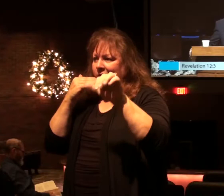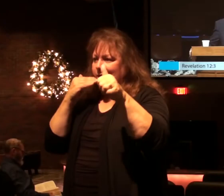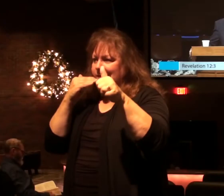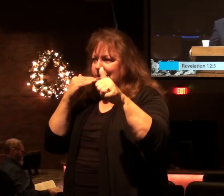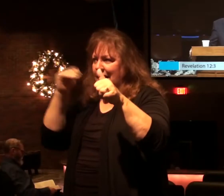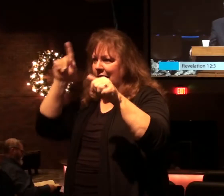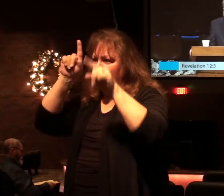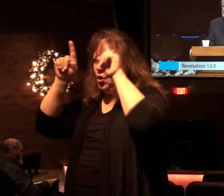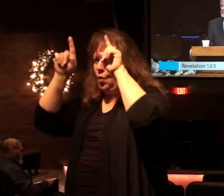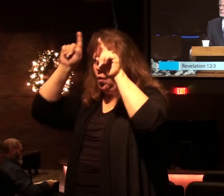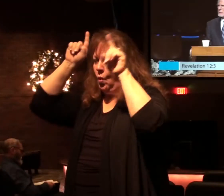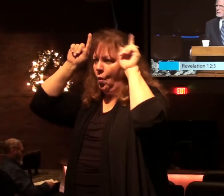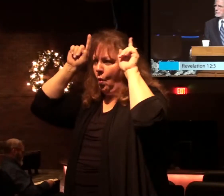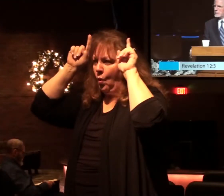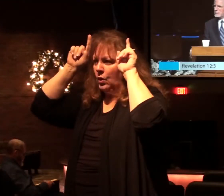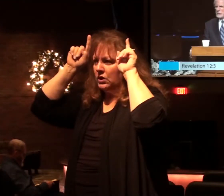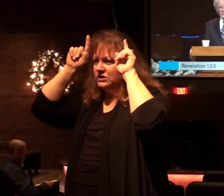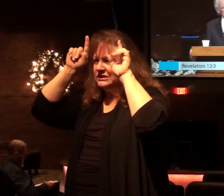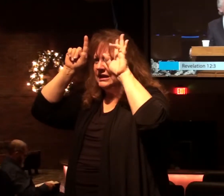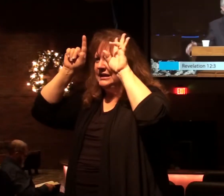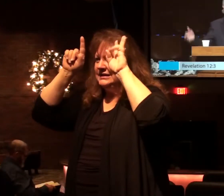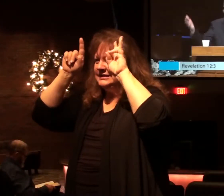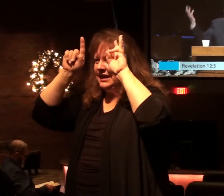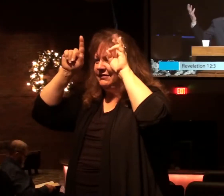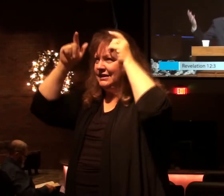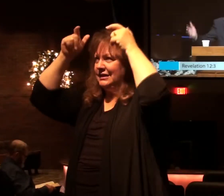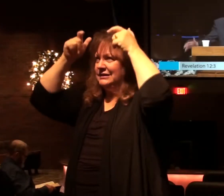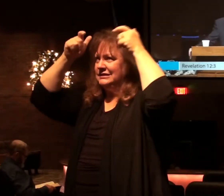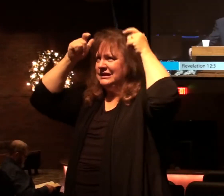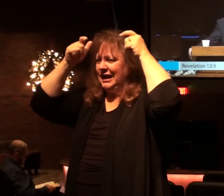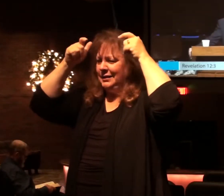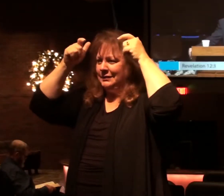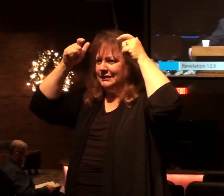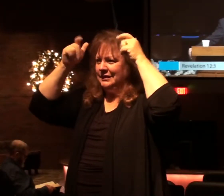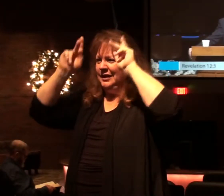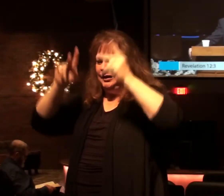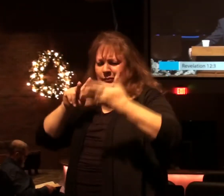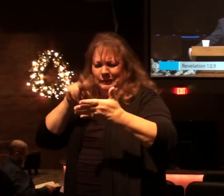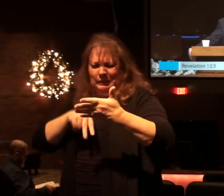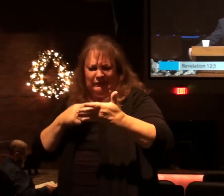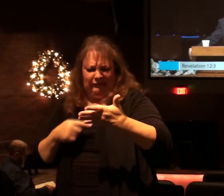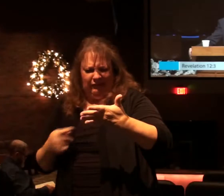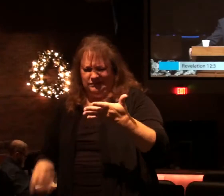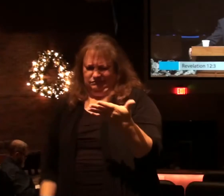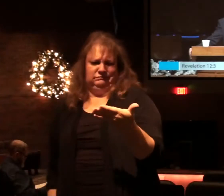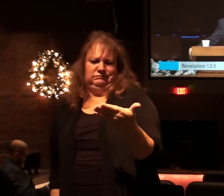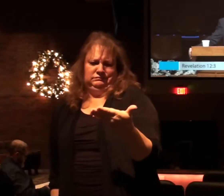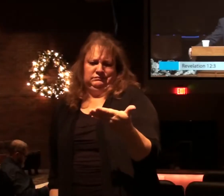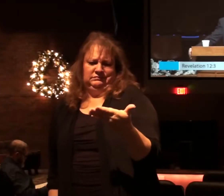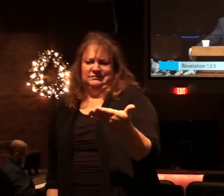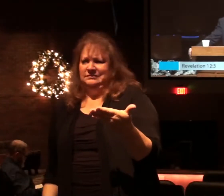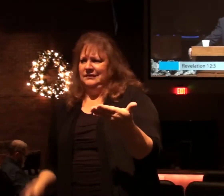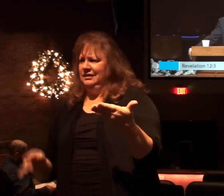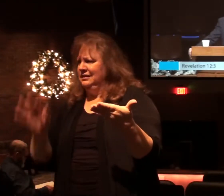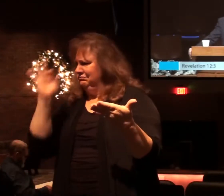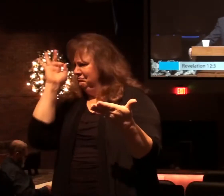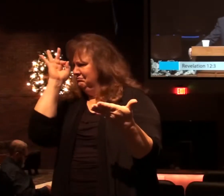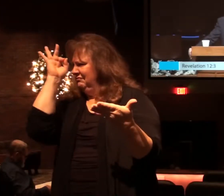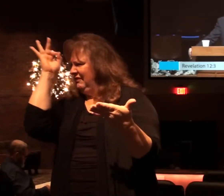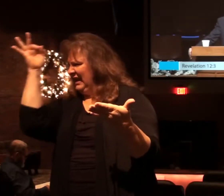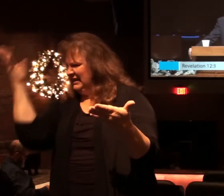7 diadems. This is why people read the book of Revelation and said, see, it's a fanciful